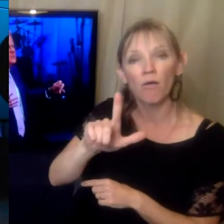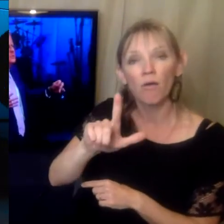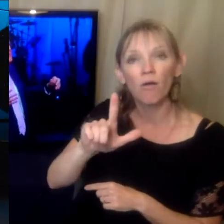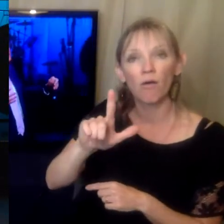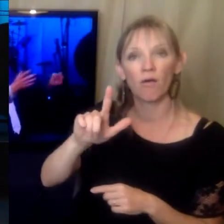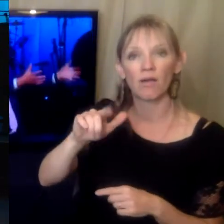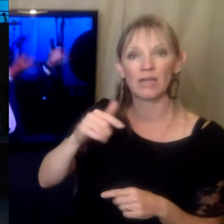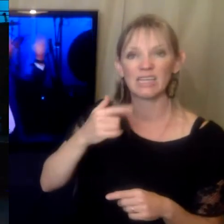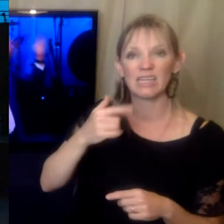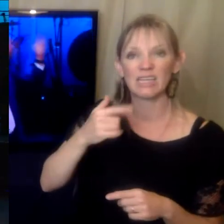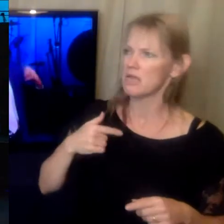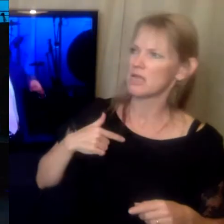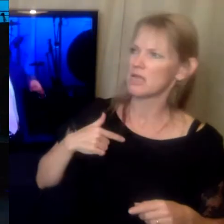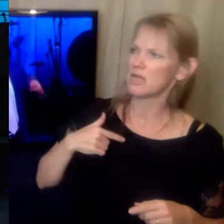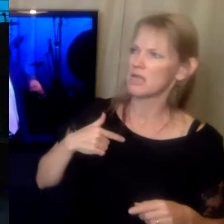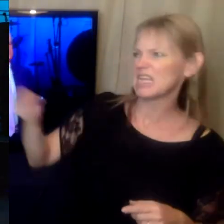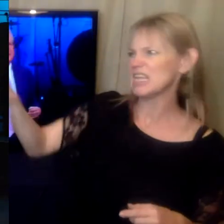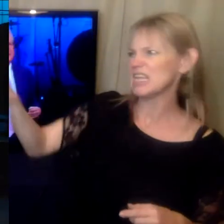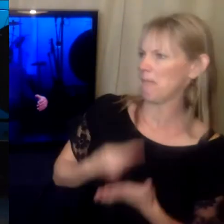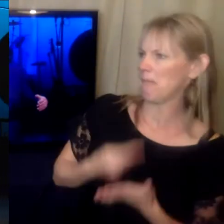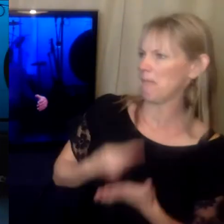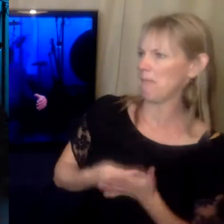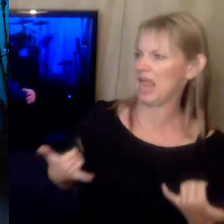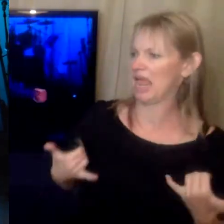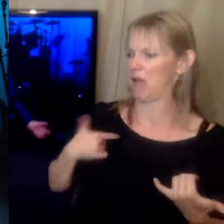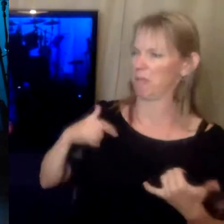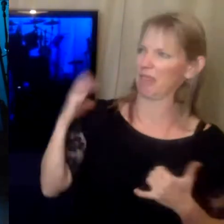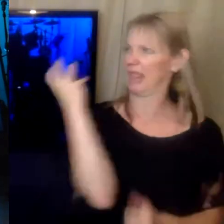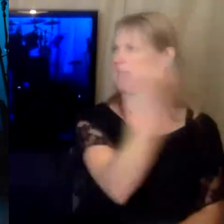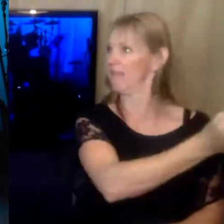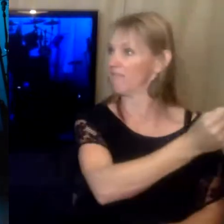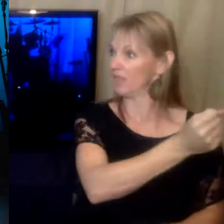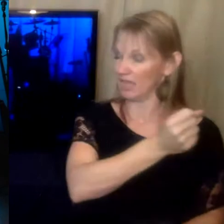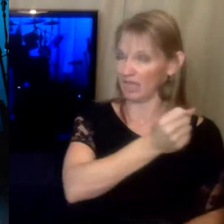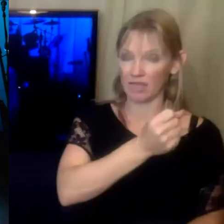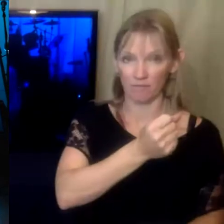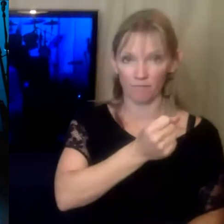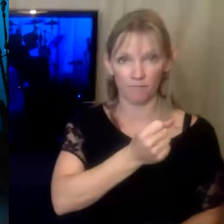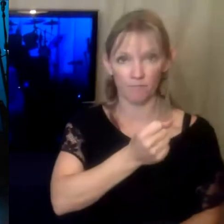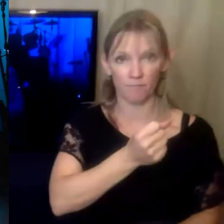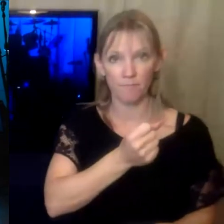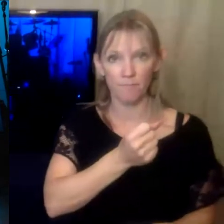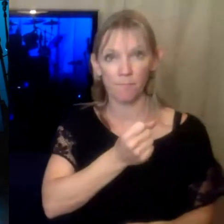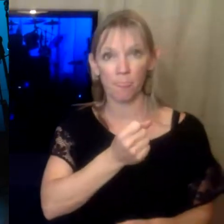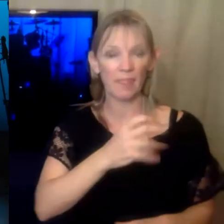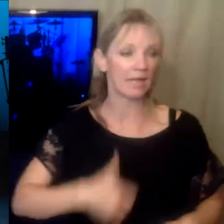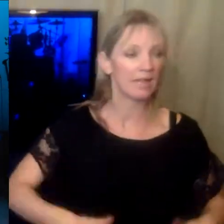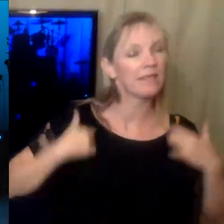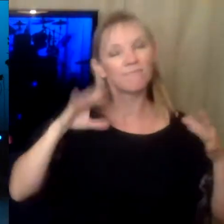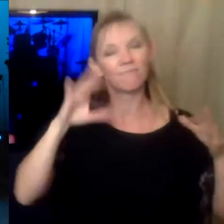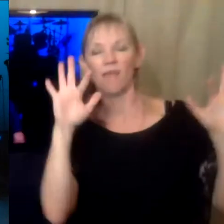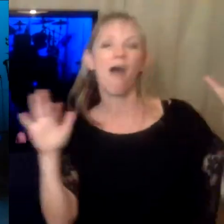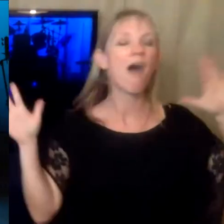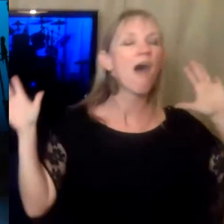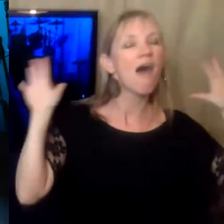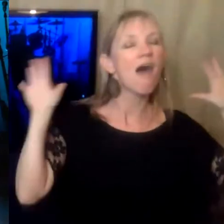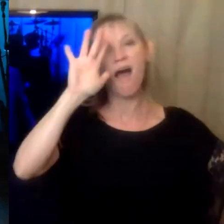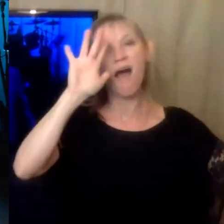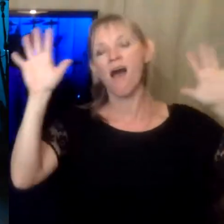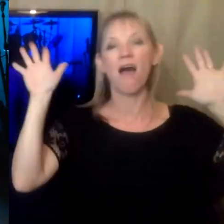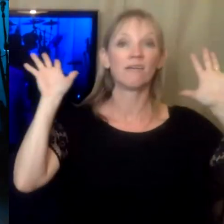as a youth said, give me my inheritance, Dad, and I'm out of here. And so he left. And he lived it up in riotous living